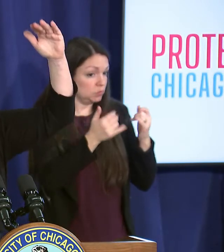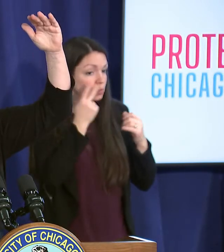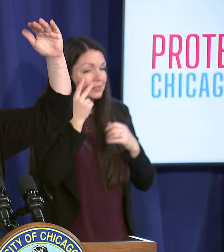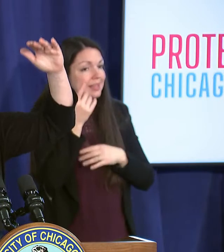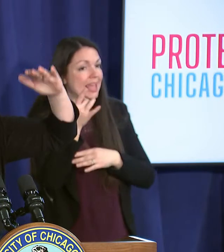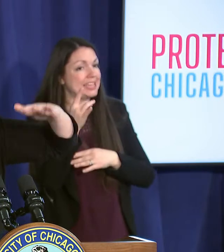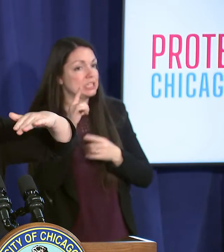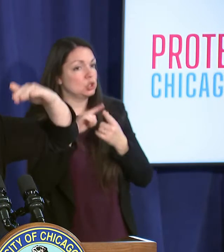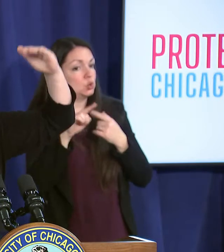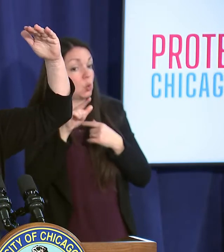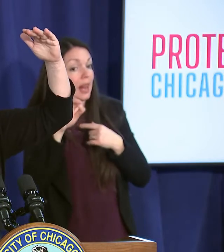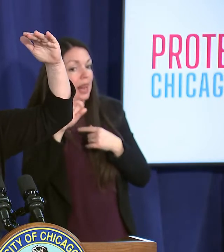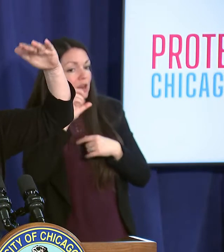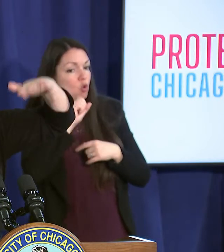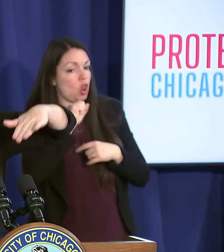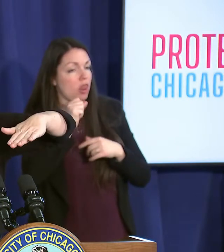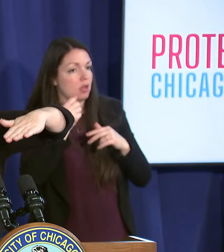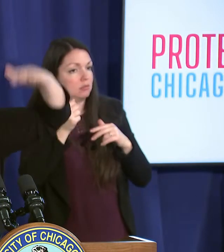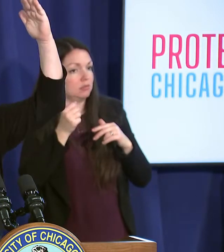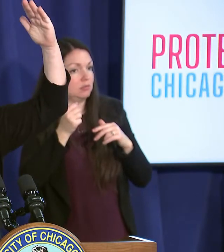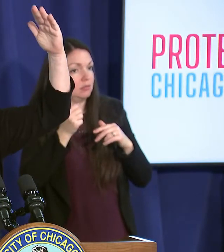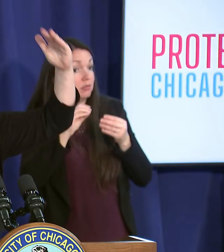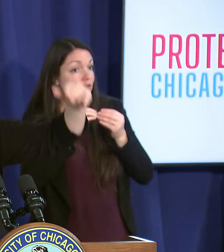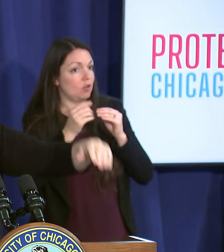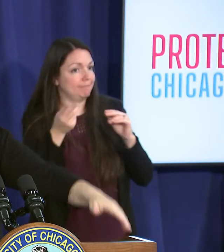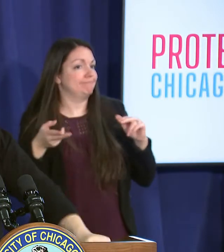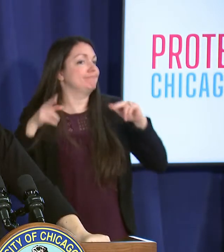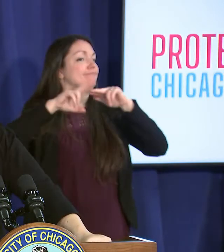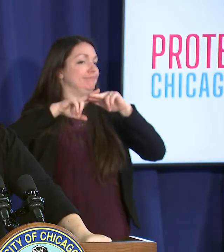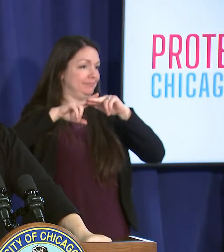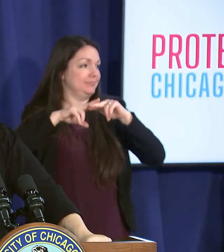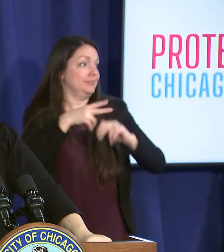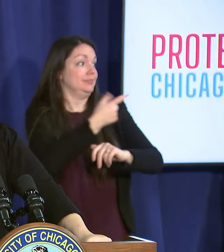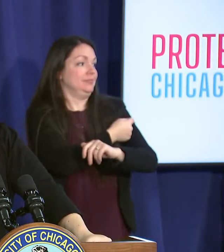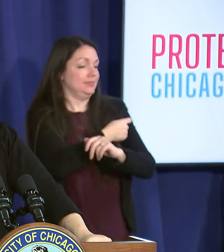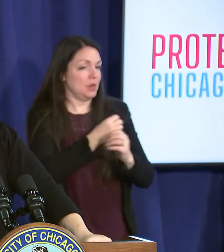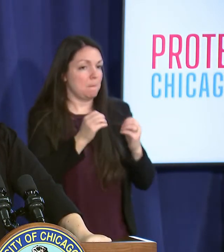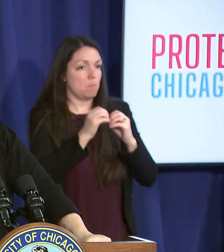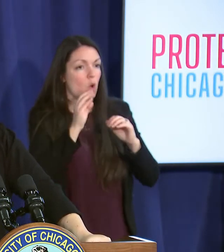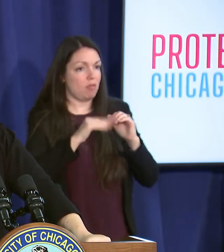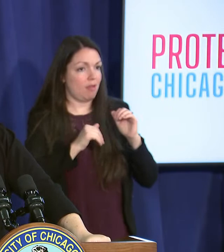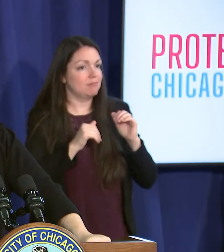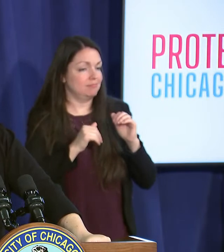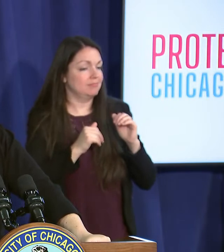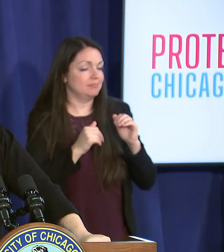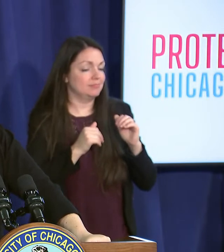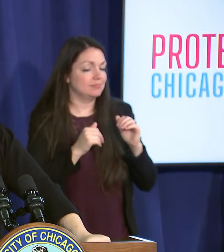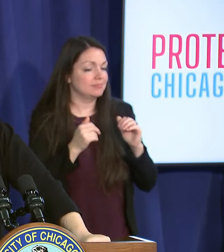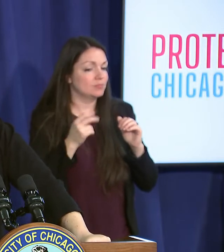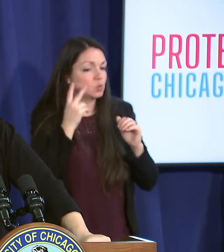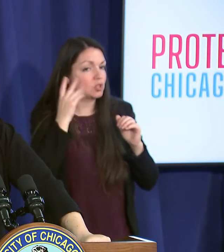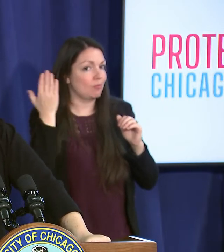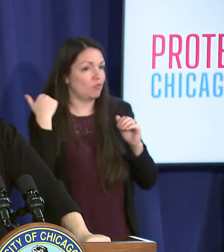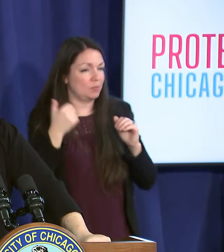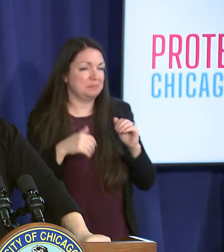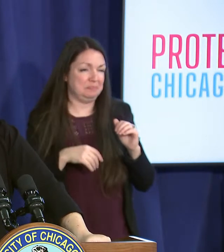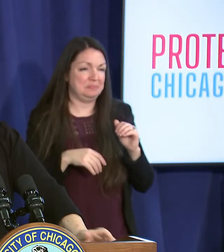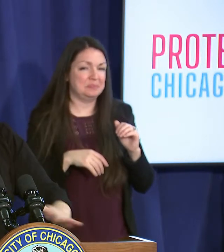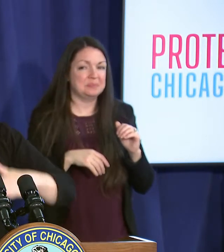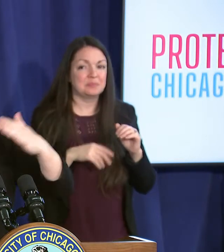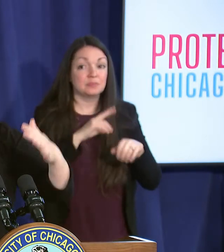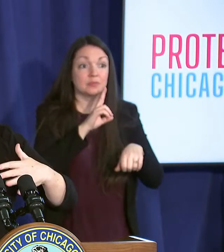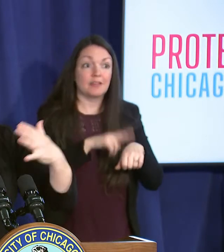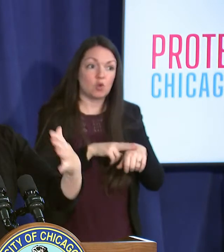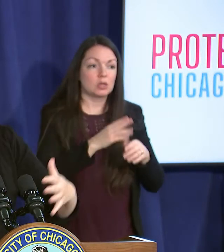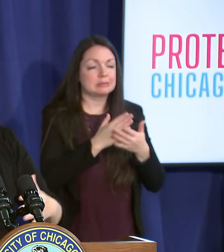18 to 29-year-old vaccination rates really uptick in a way that we had not seen previously. Now, there, of